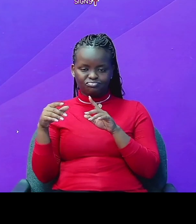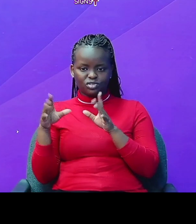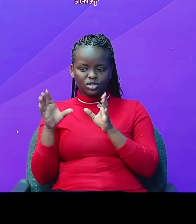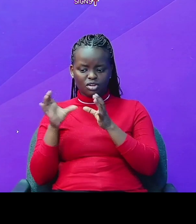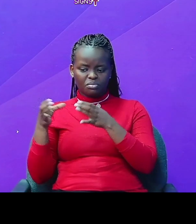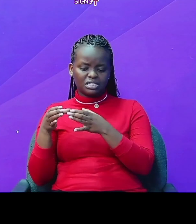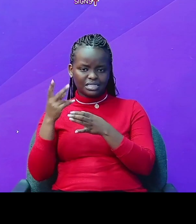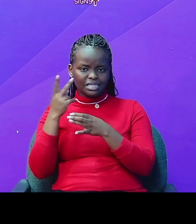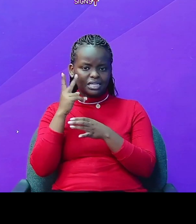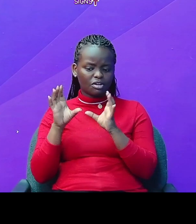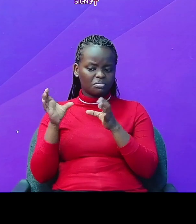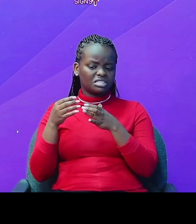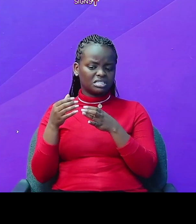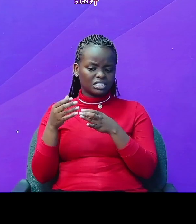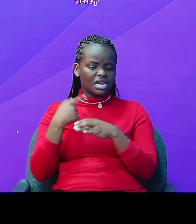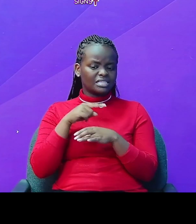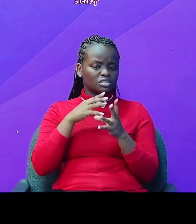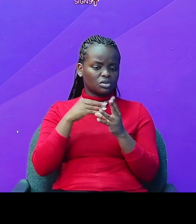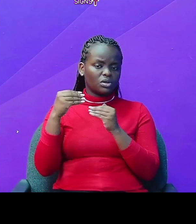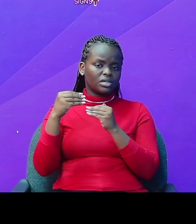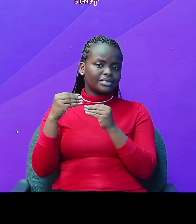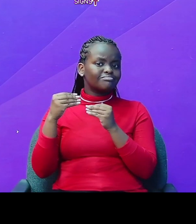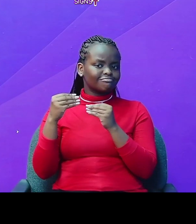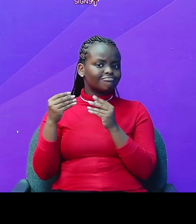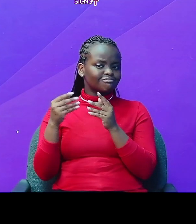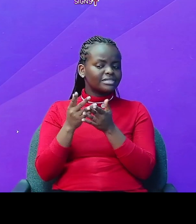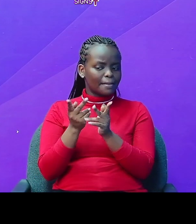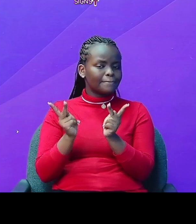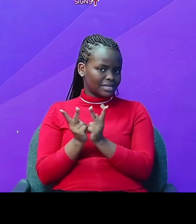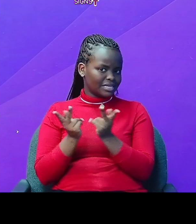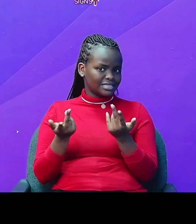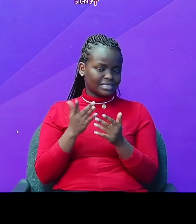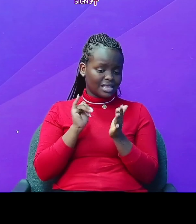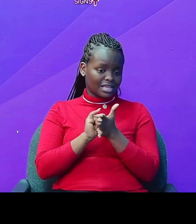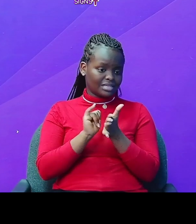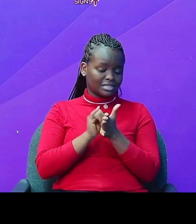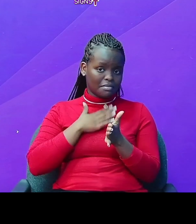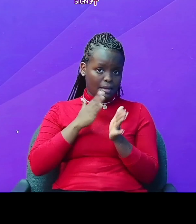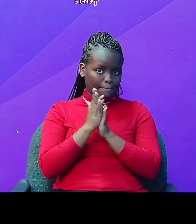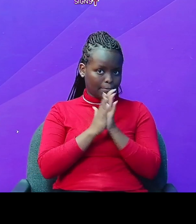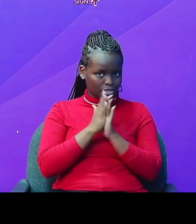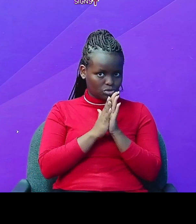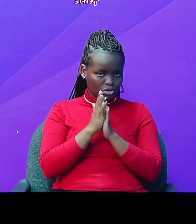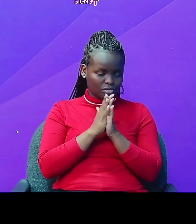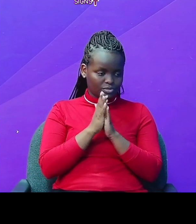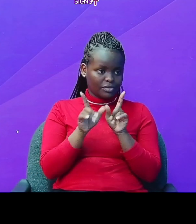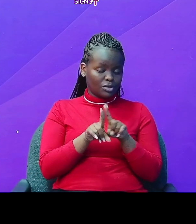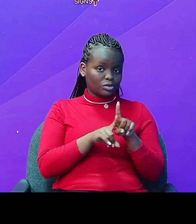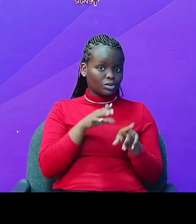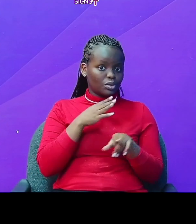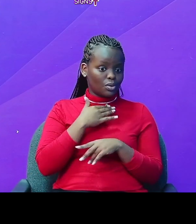like, I think so, we are going somewhere. So that is my passion, and also I would love